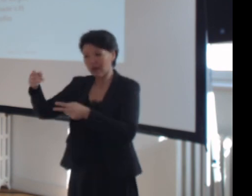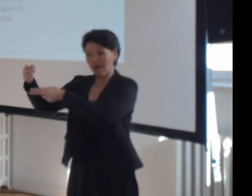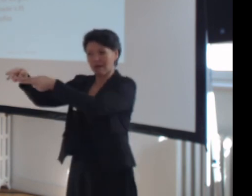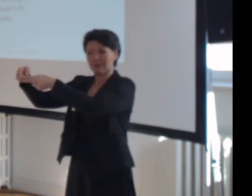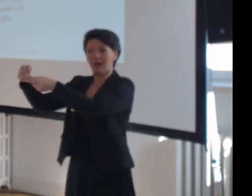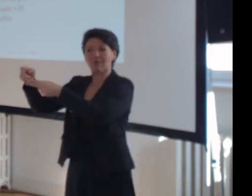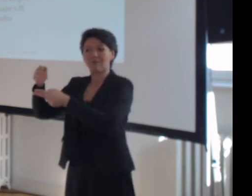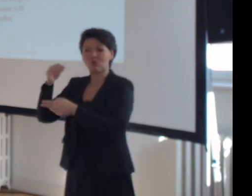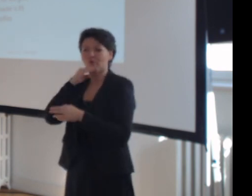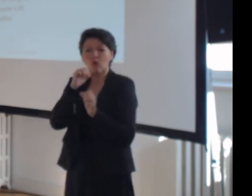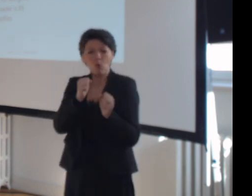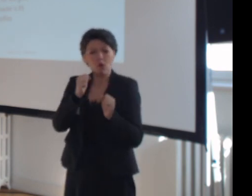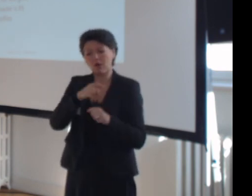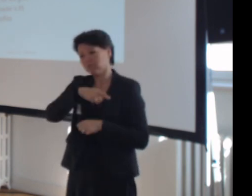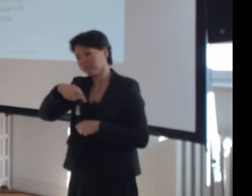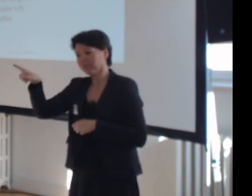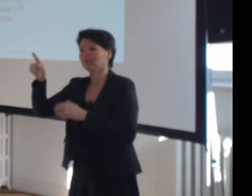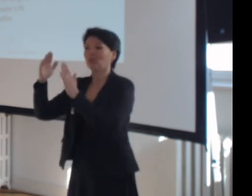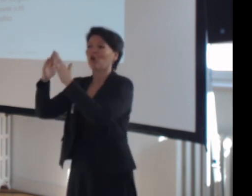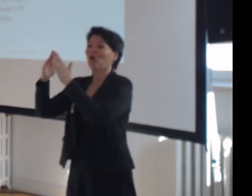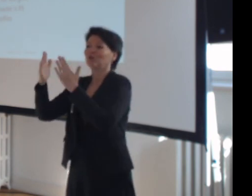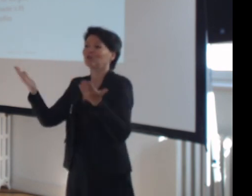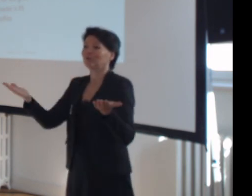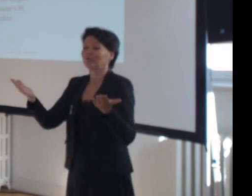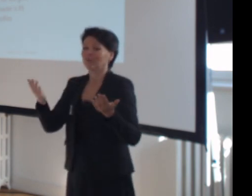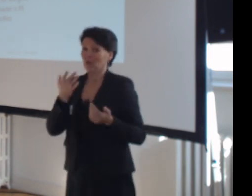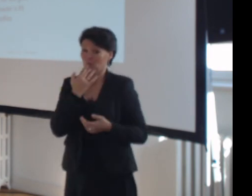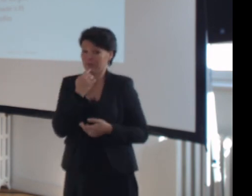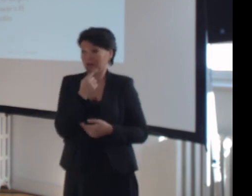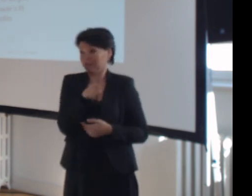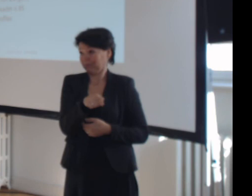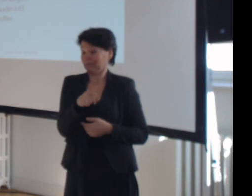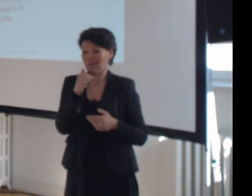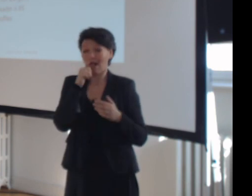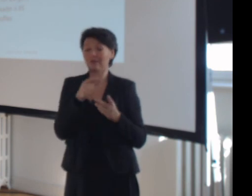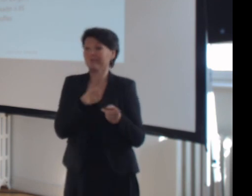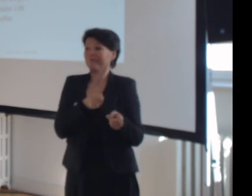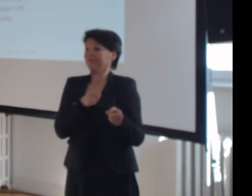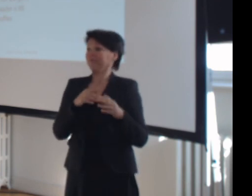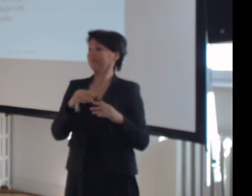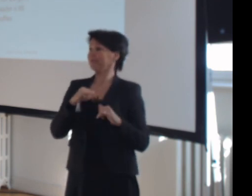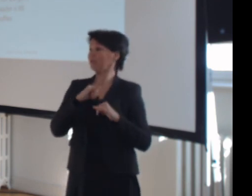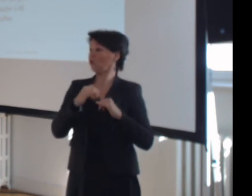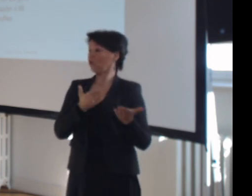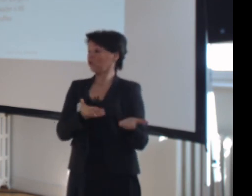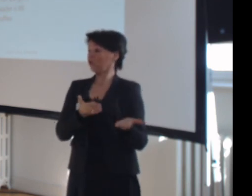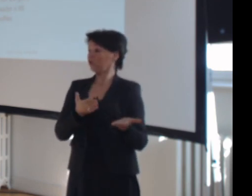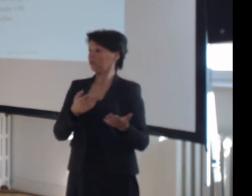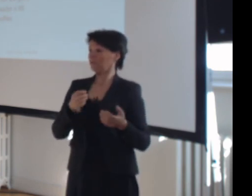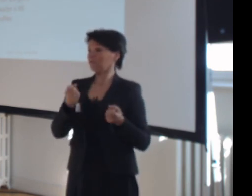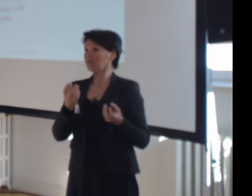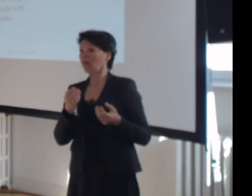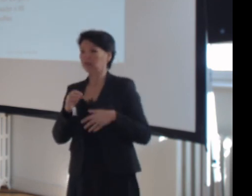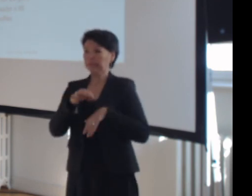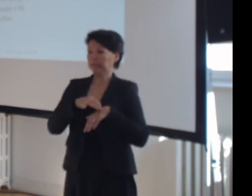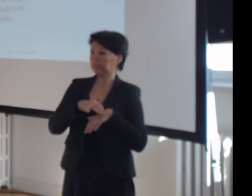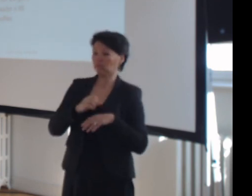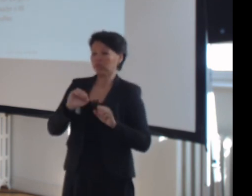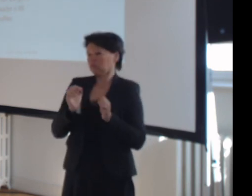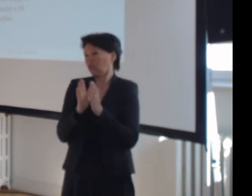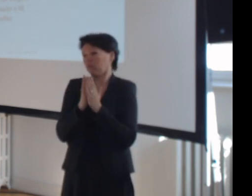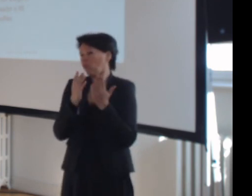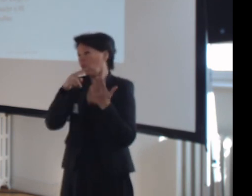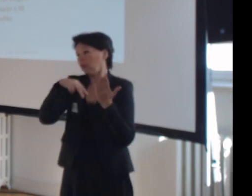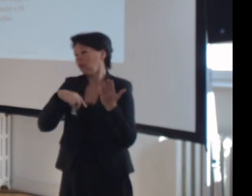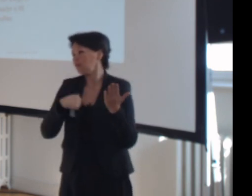as soon as you can. This means, of course, that when you're in the hospital, you're usually not well enough to read a book. And so